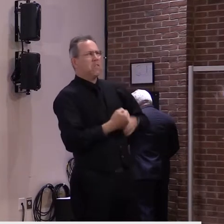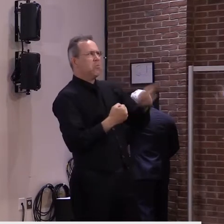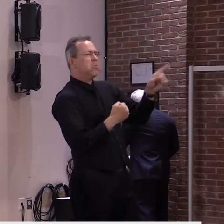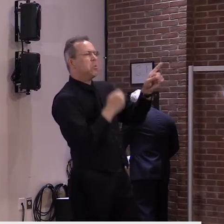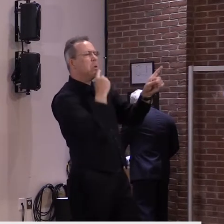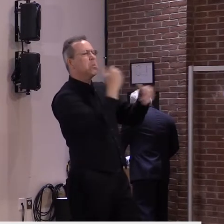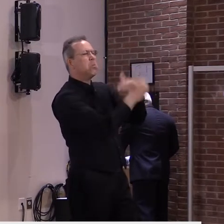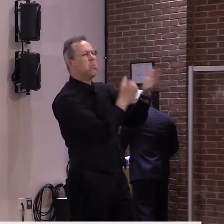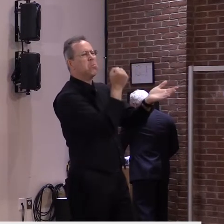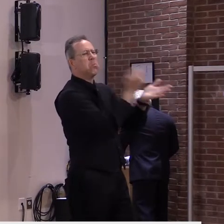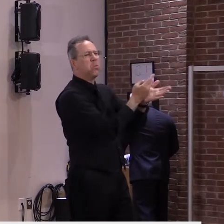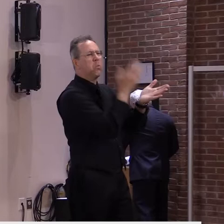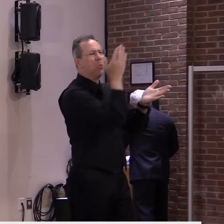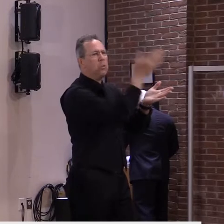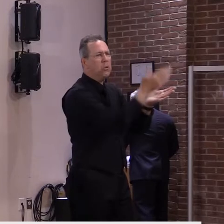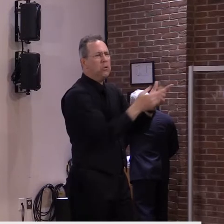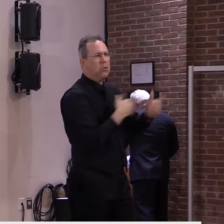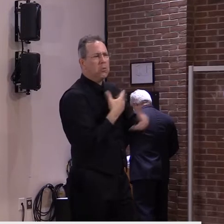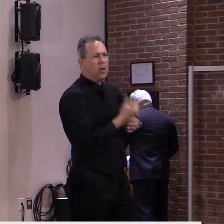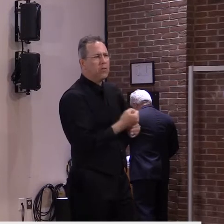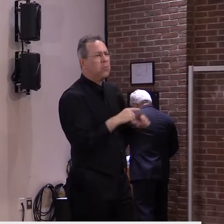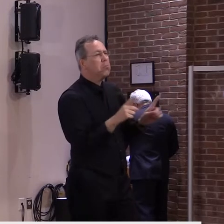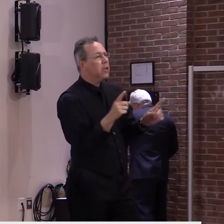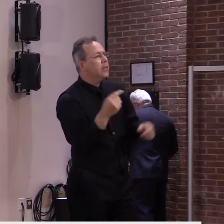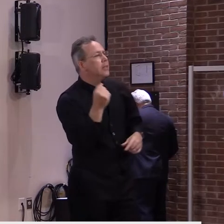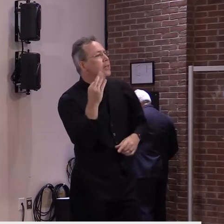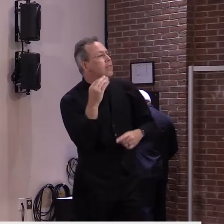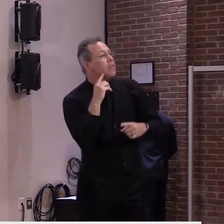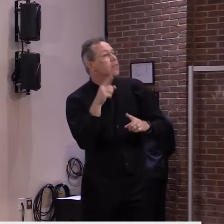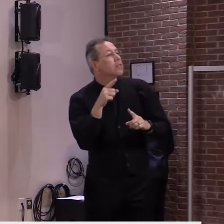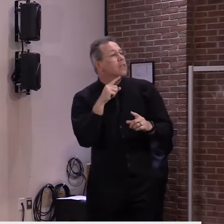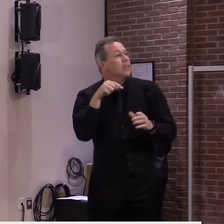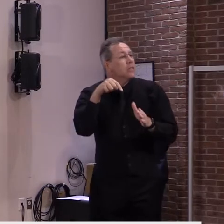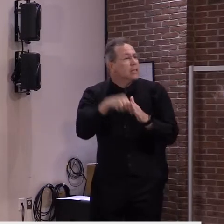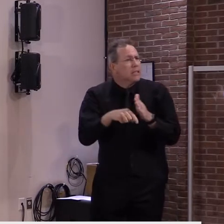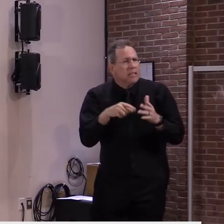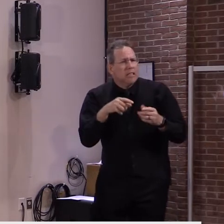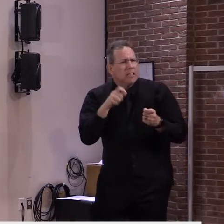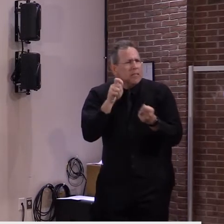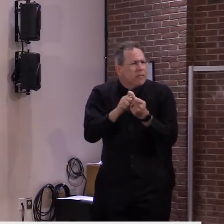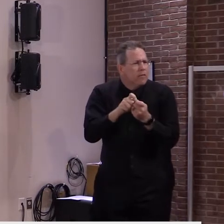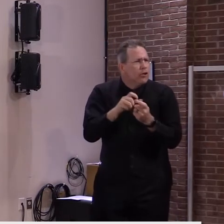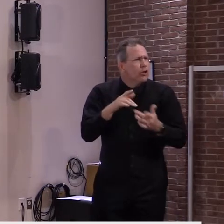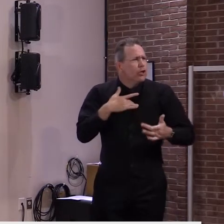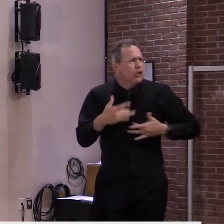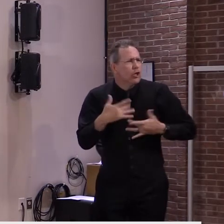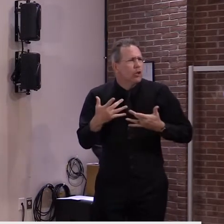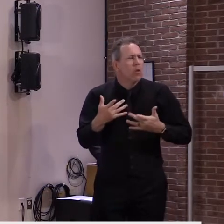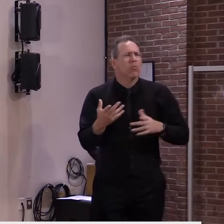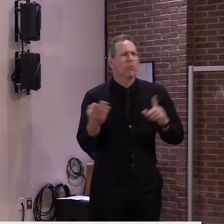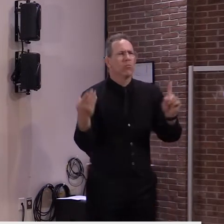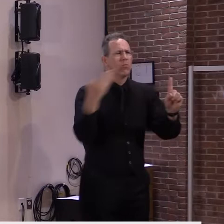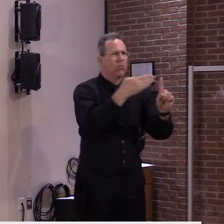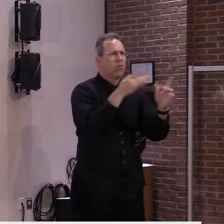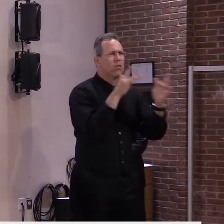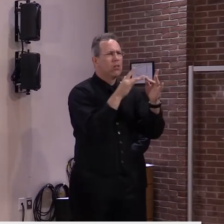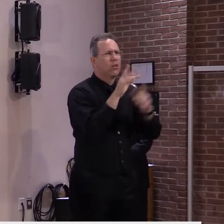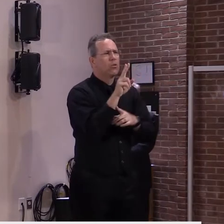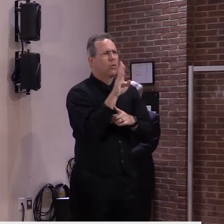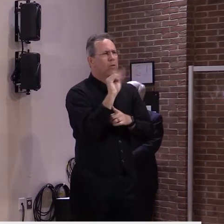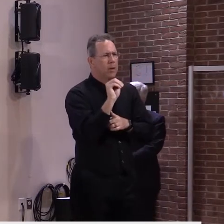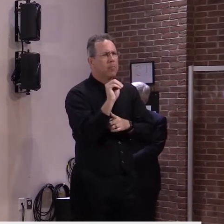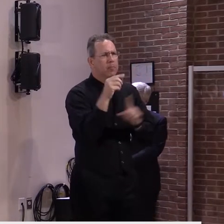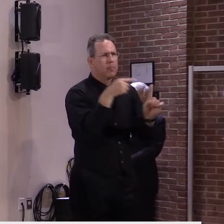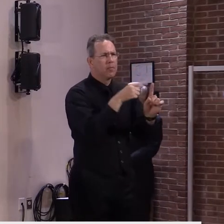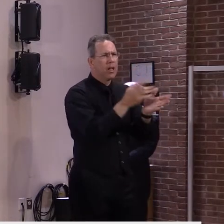they should work closely with the study investigators who enrolled them in the first place for any specific questions